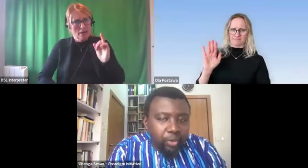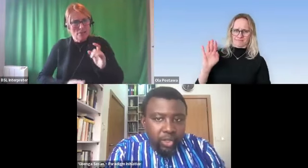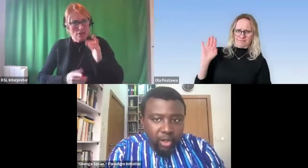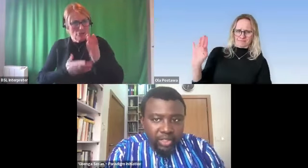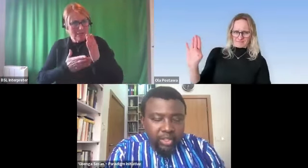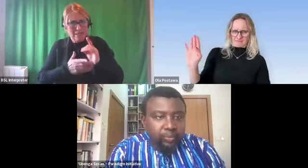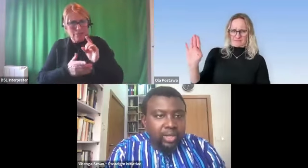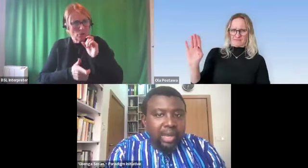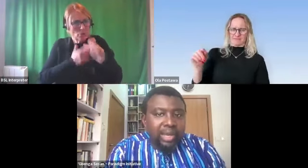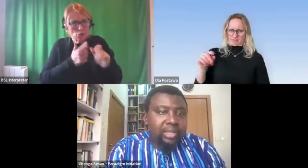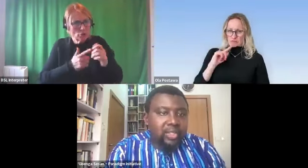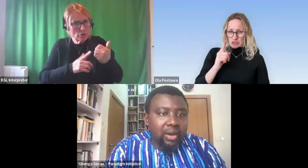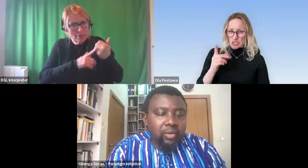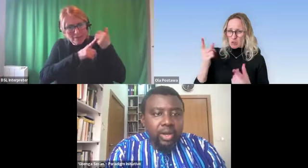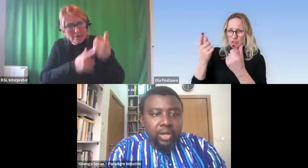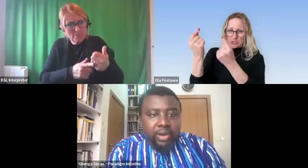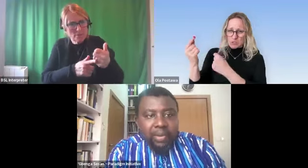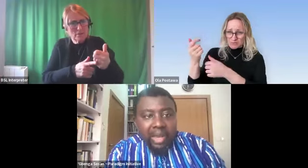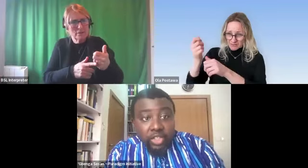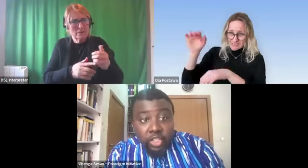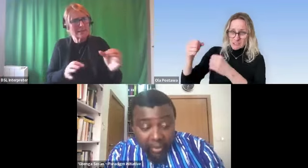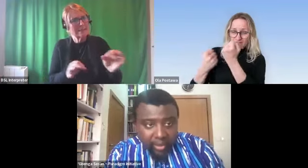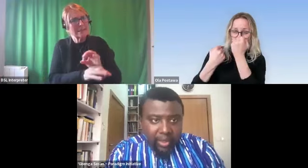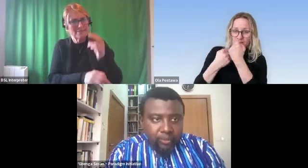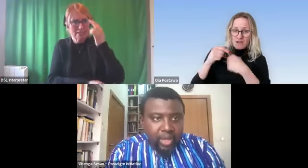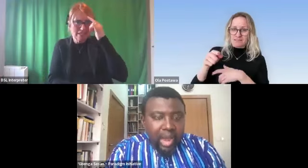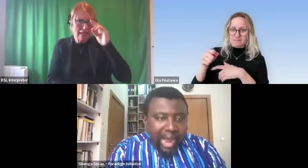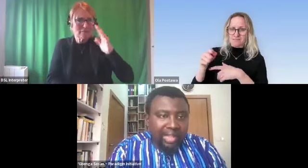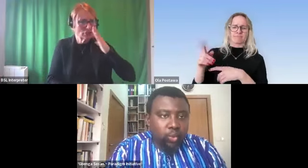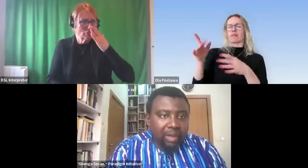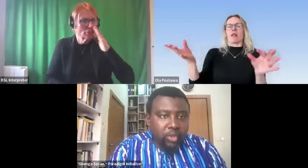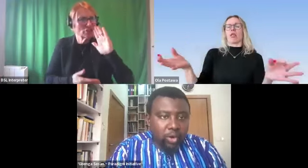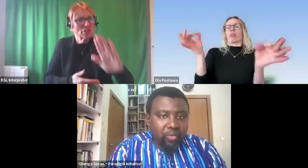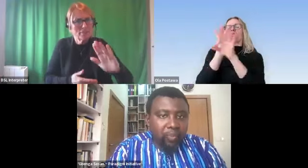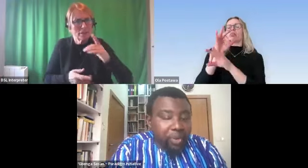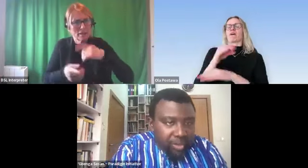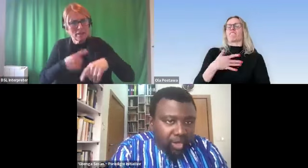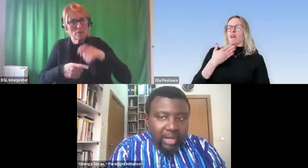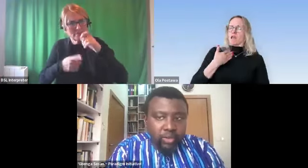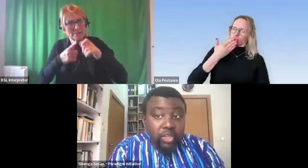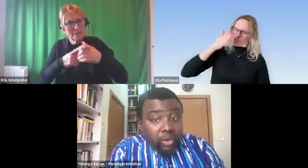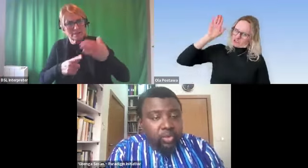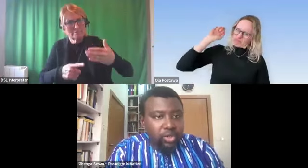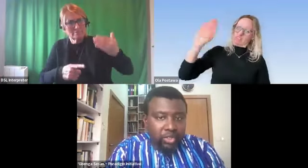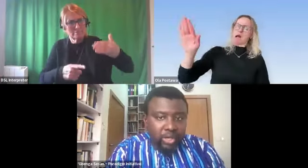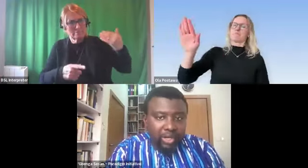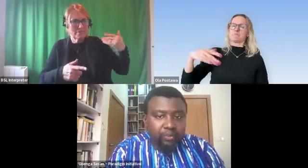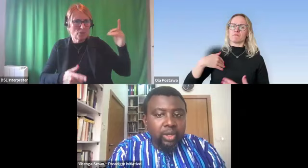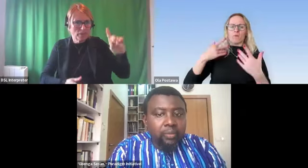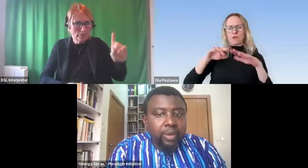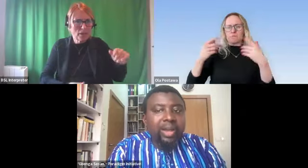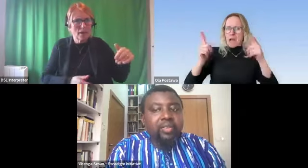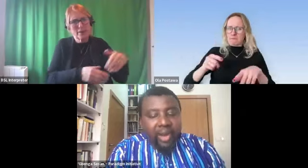are not helpful to the community. And instead of naming and shaming them, as we have done for previous actors, including Russia